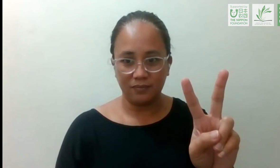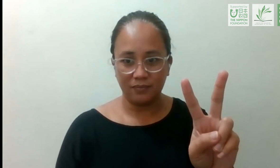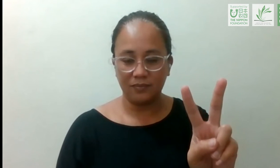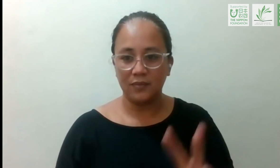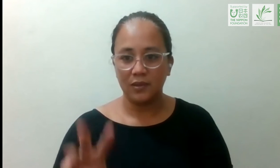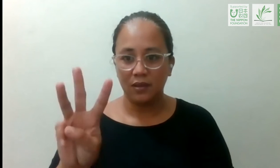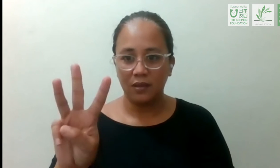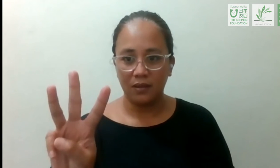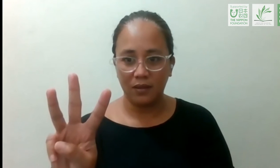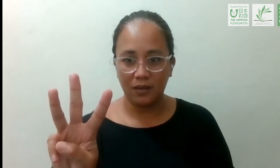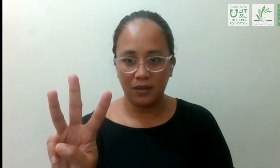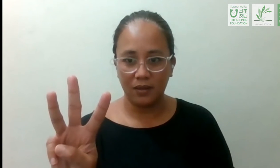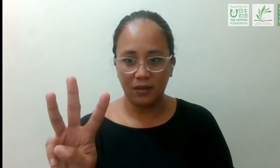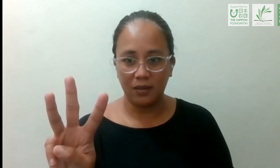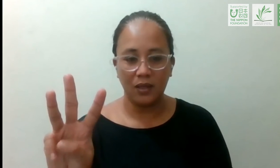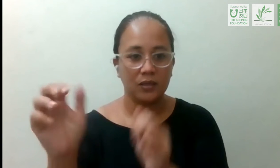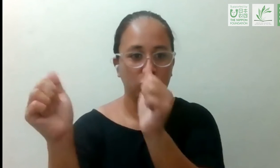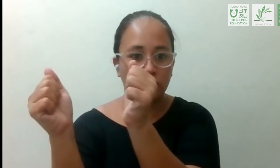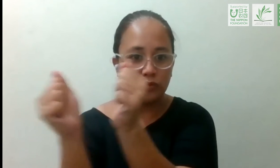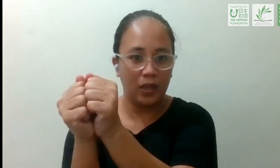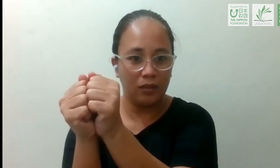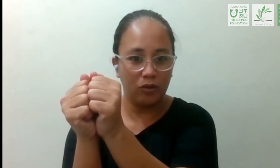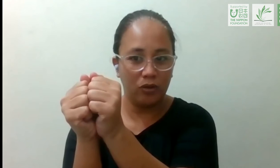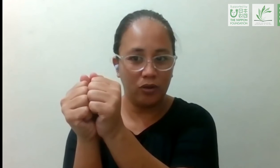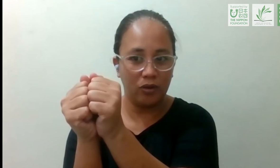3, together,